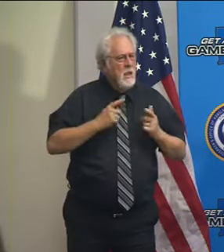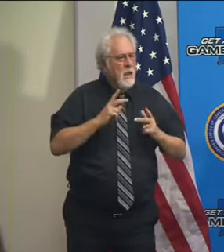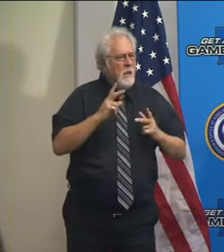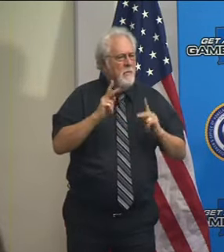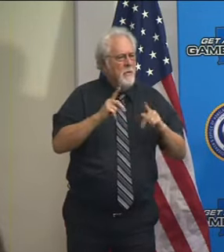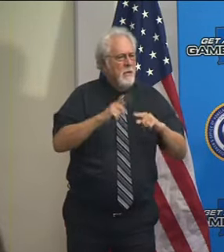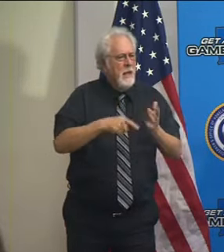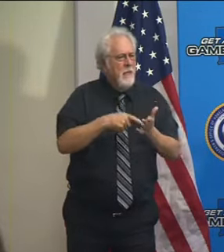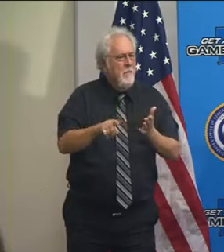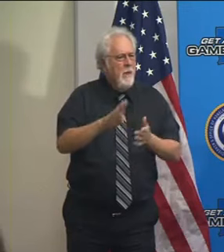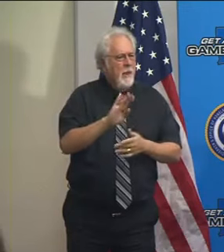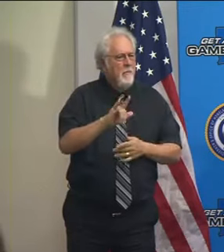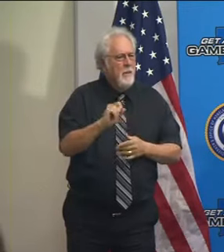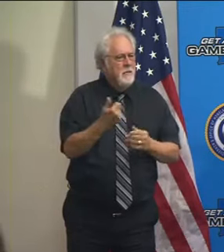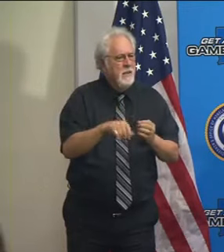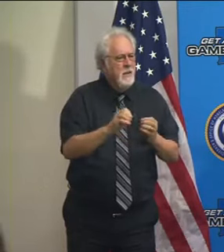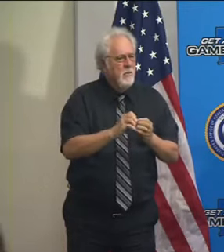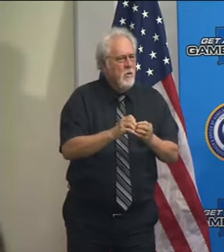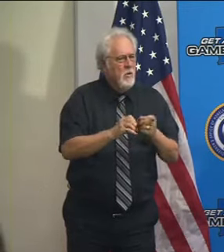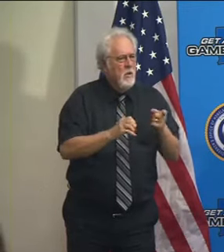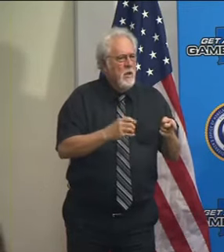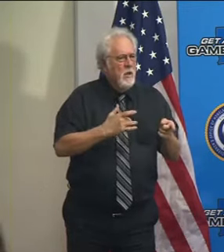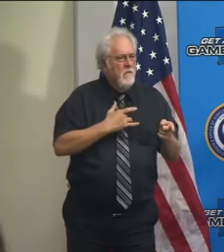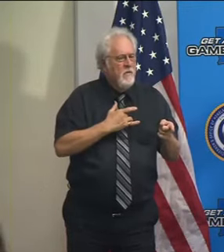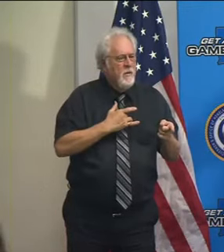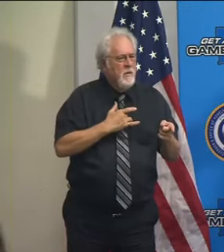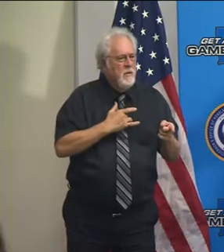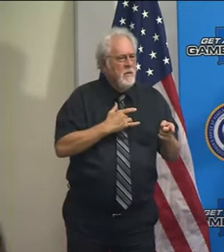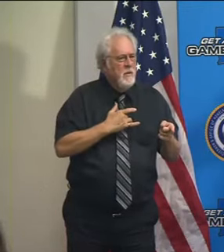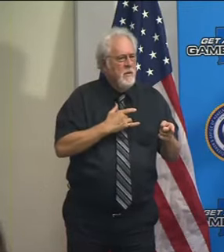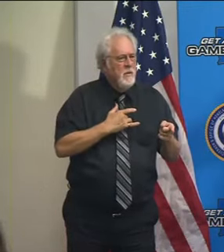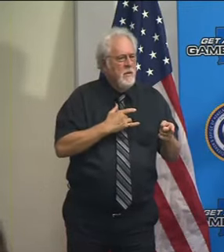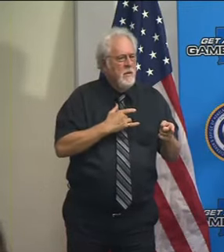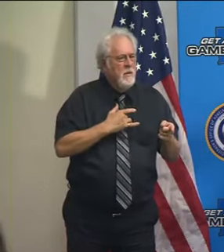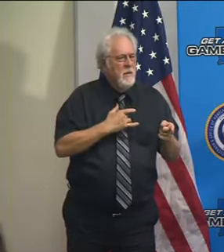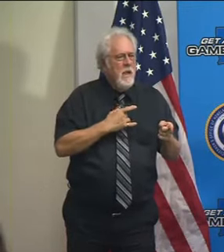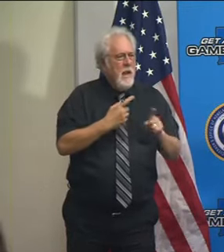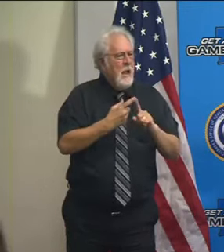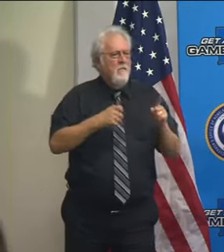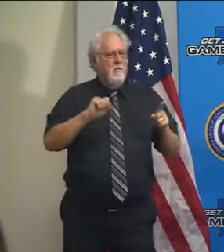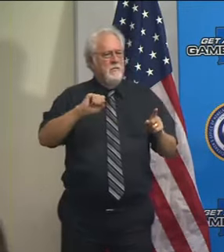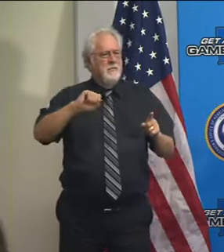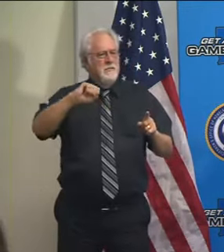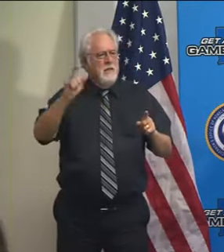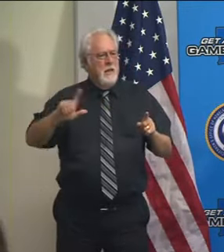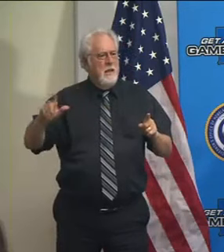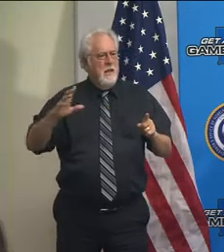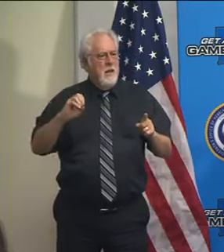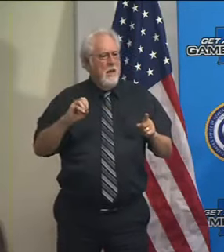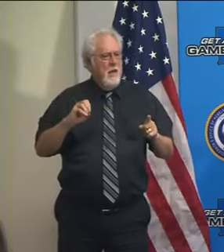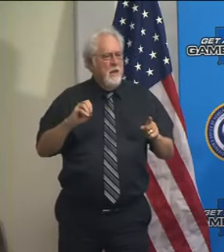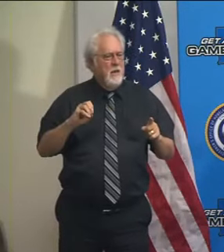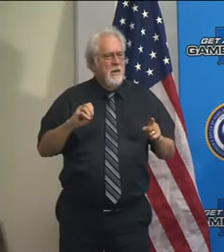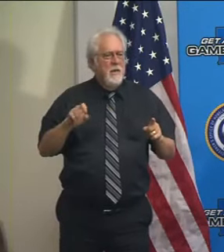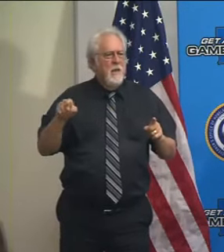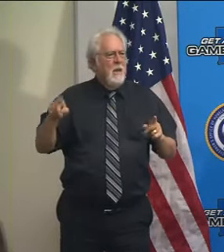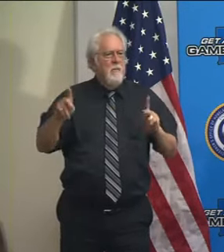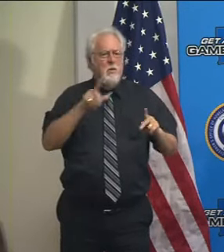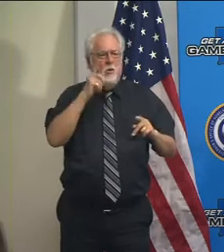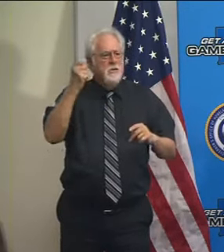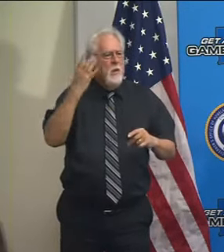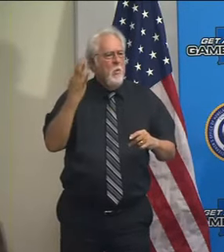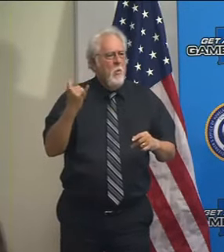their bills anymore. So this group feels like they're so unfairly targeted. I'm from Slidell, and just did 3 stories of people down there. They don't